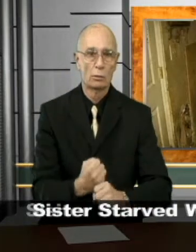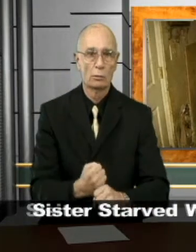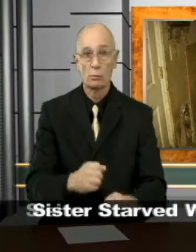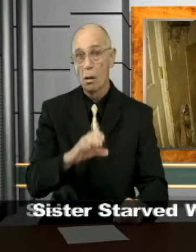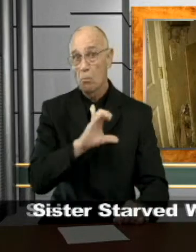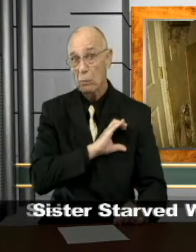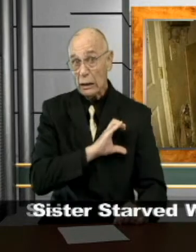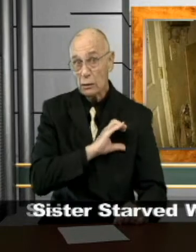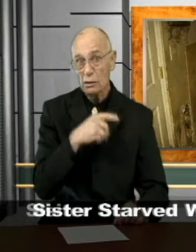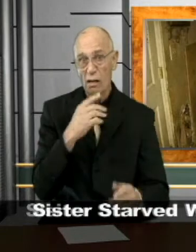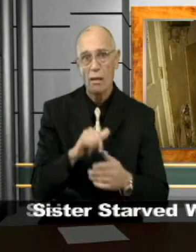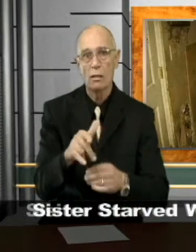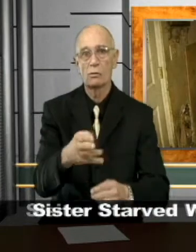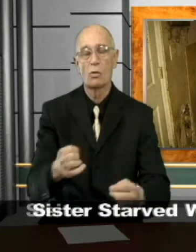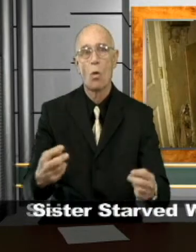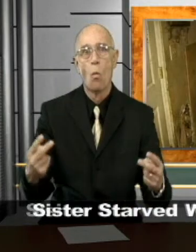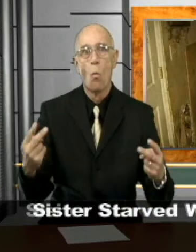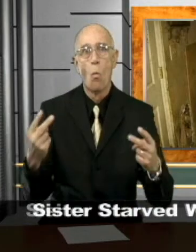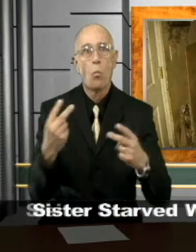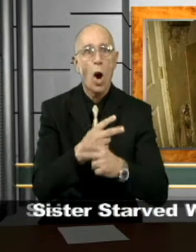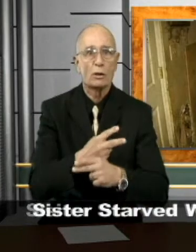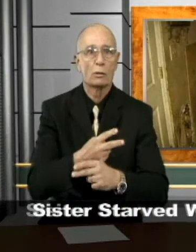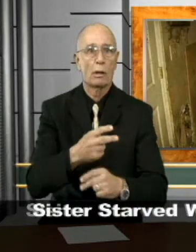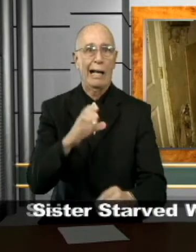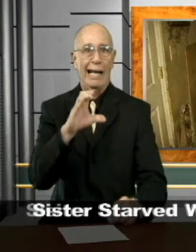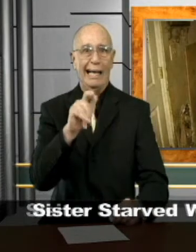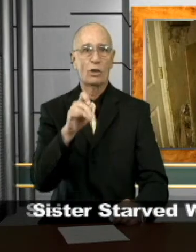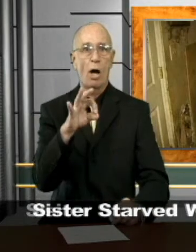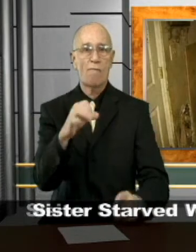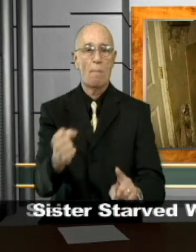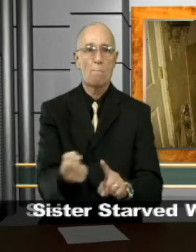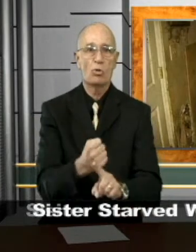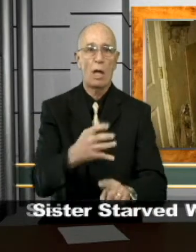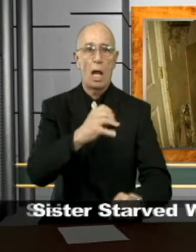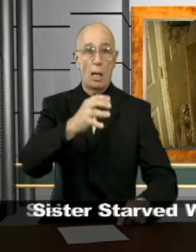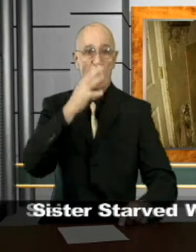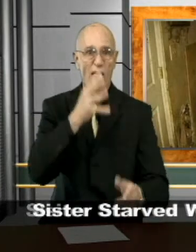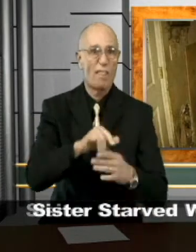The police are calling it the worst case of abuse and neglect that they've ever seen.